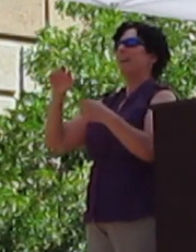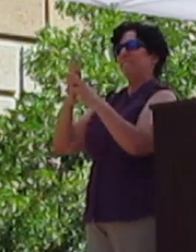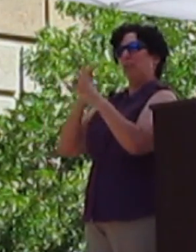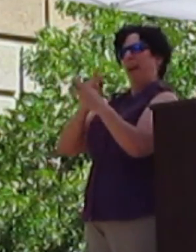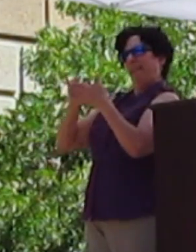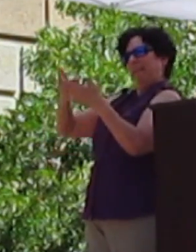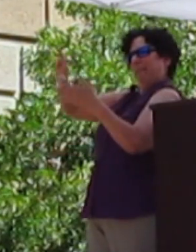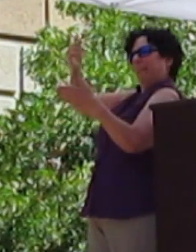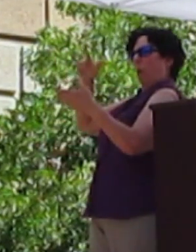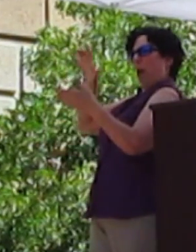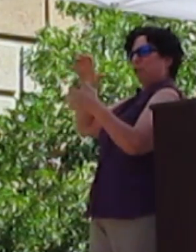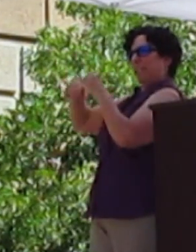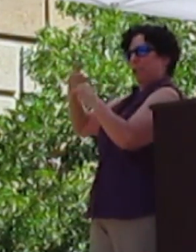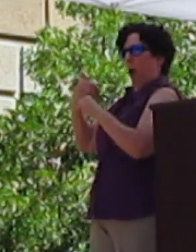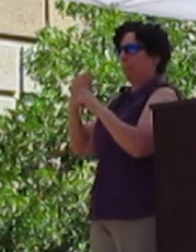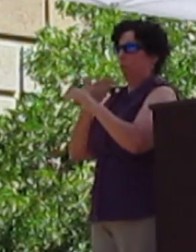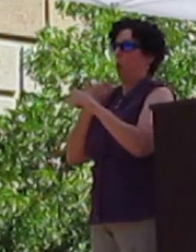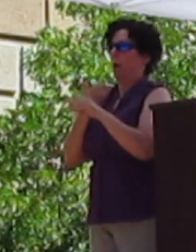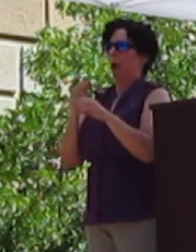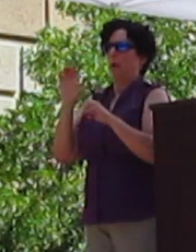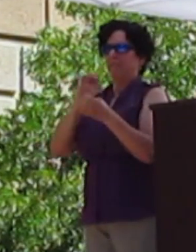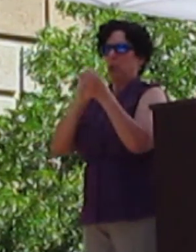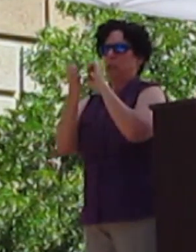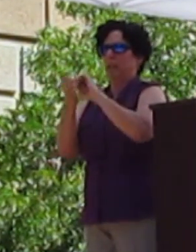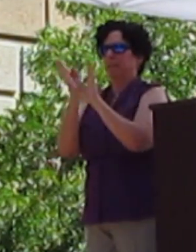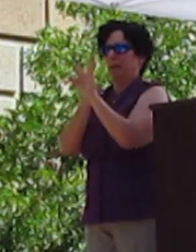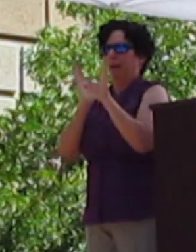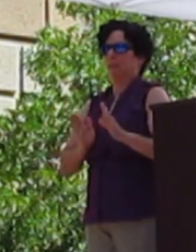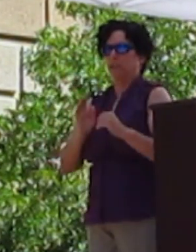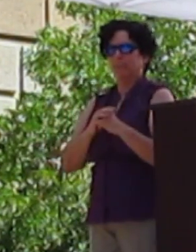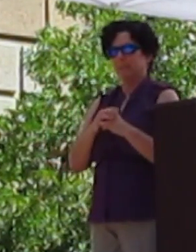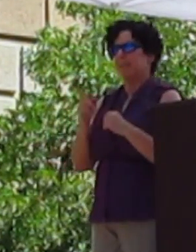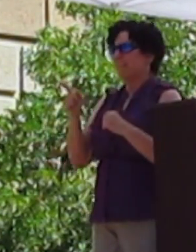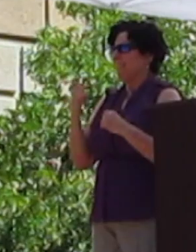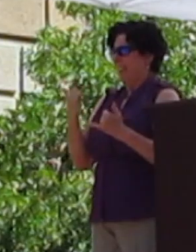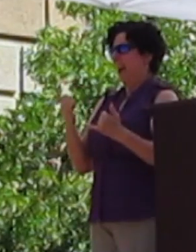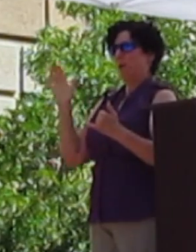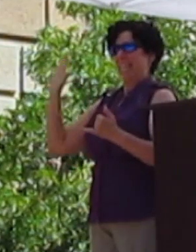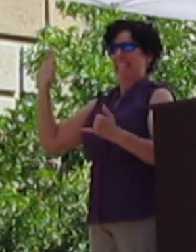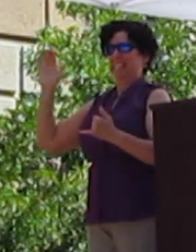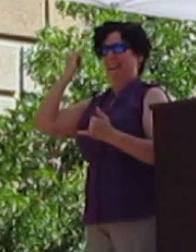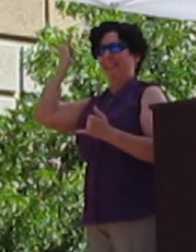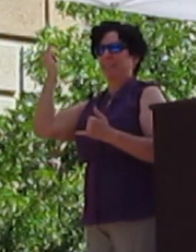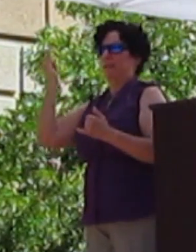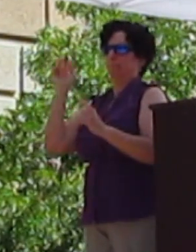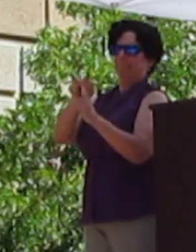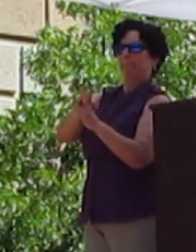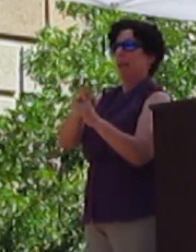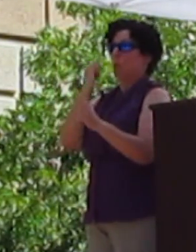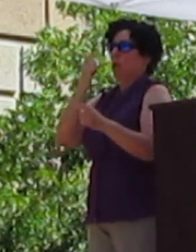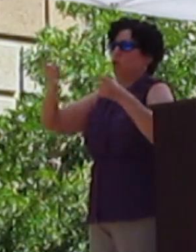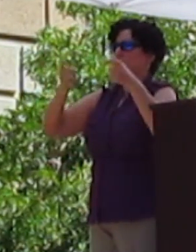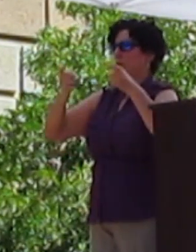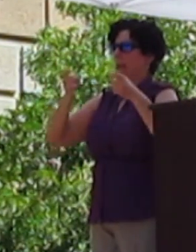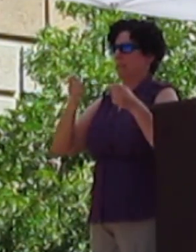evolutionary psychologists. His directing style worked so well that people use it all over the world now. If you want to direct a play or a